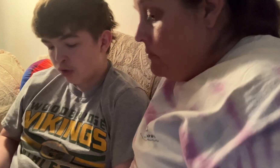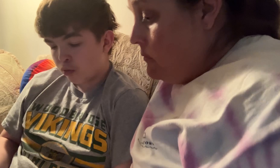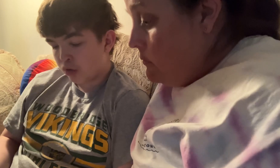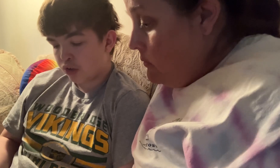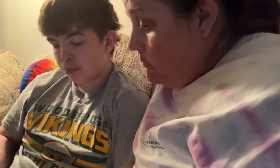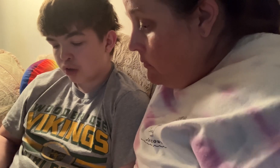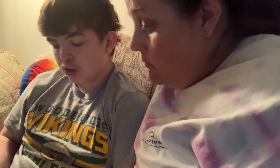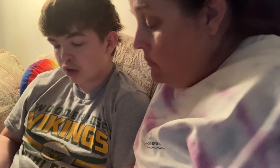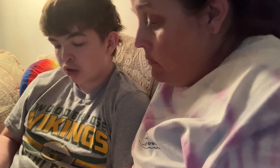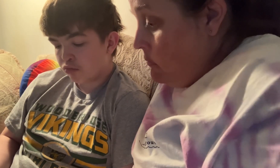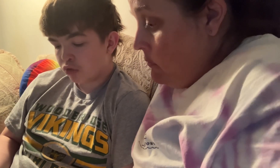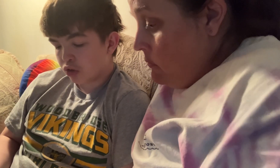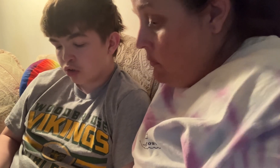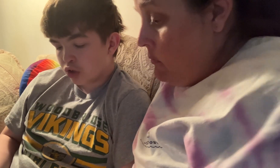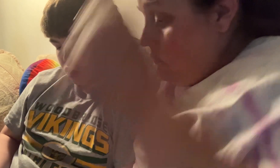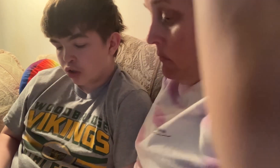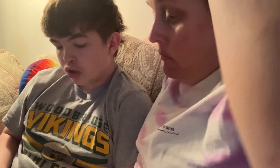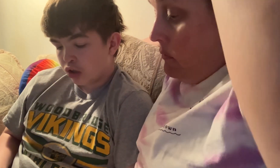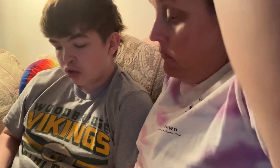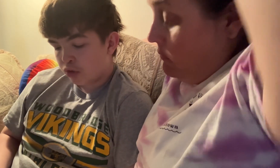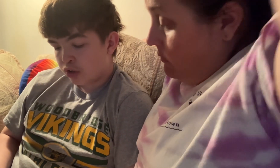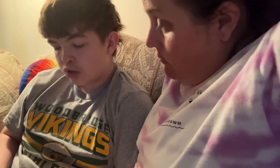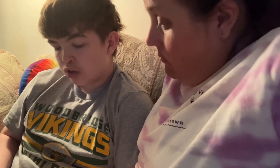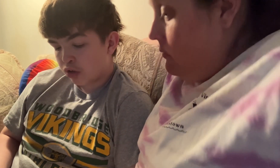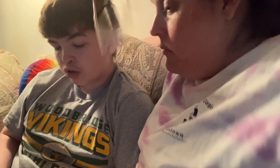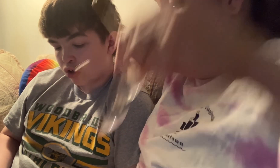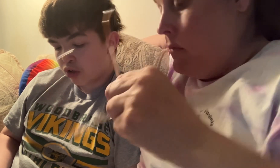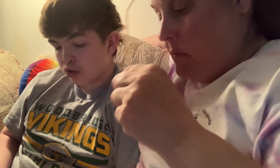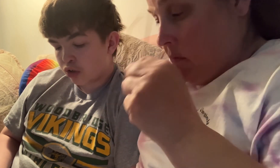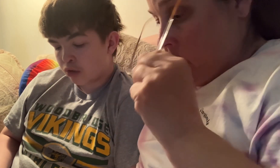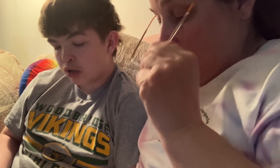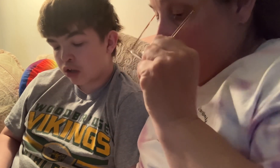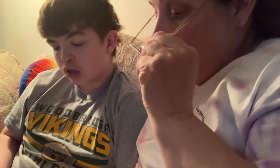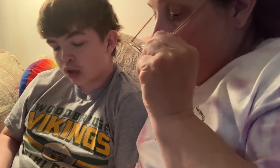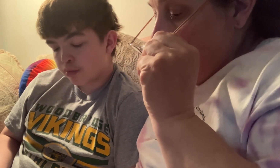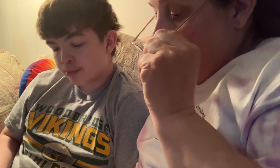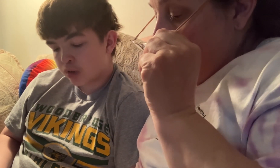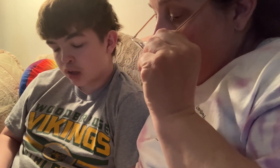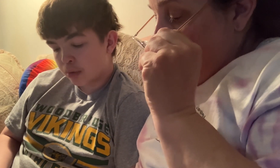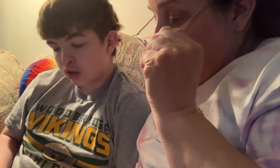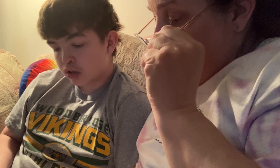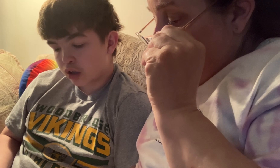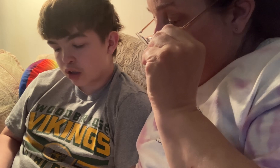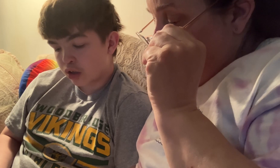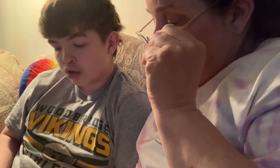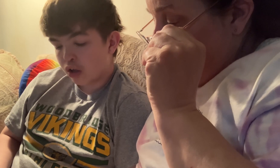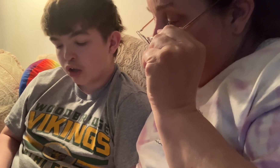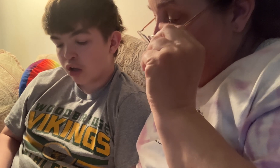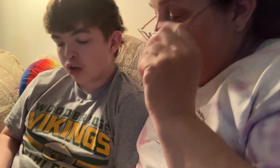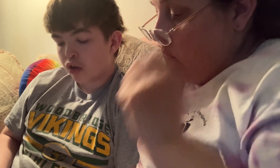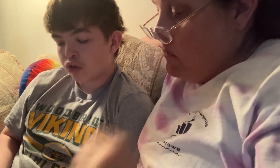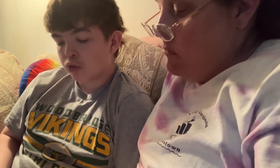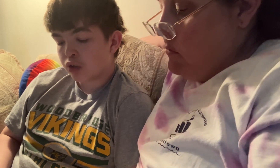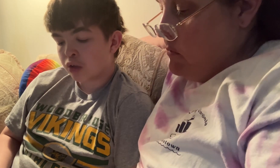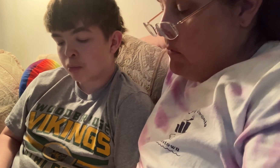With springtime and with secret gardens coming alive day by day, and also with a